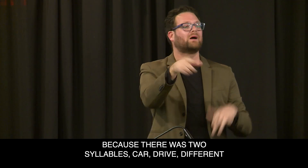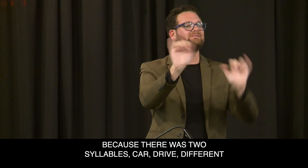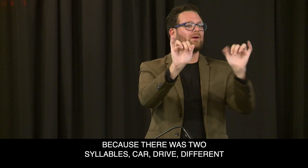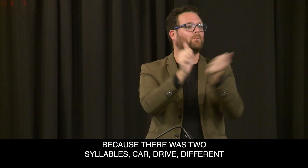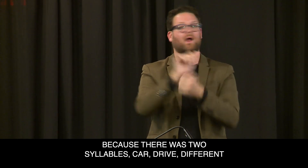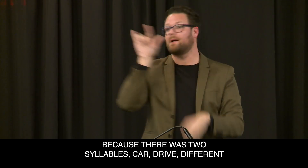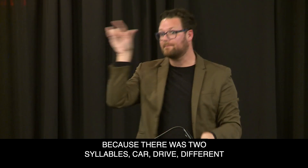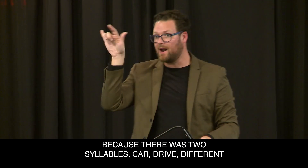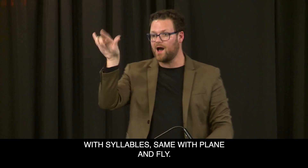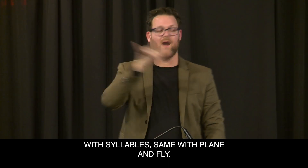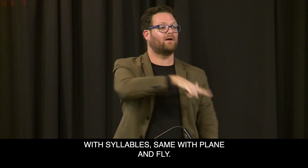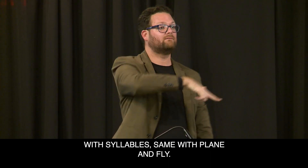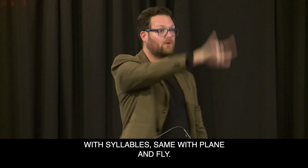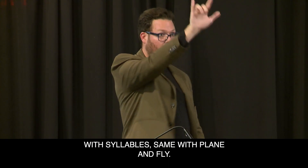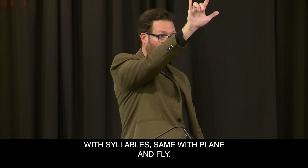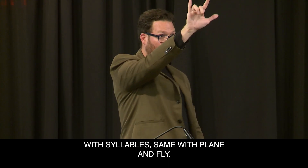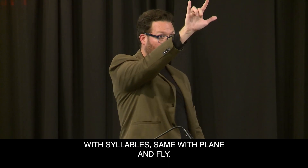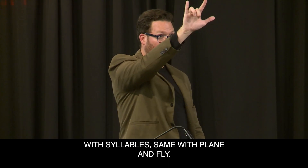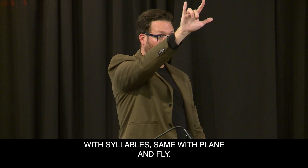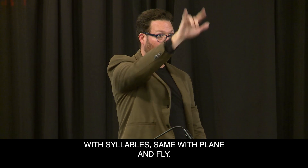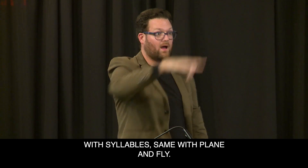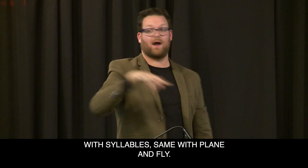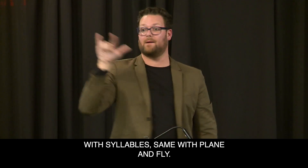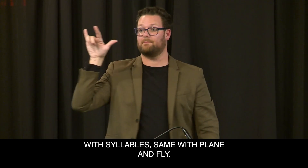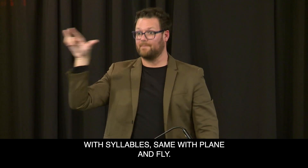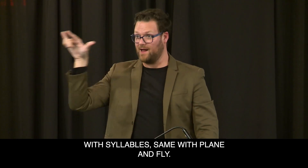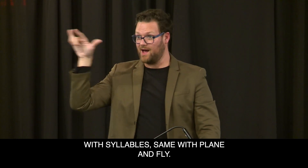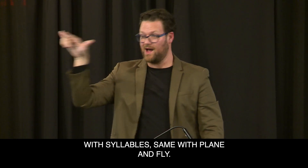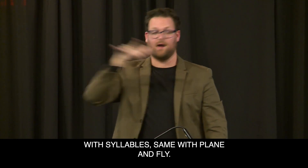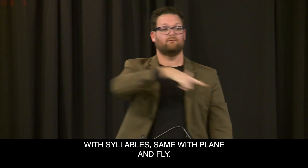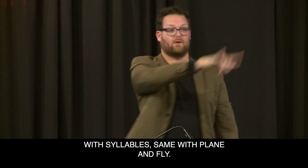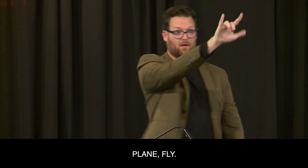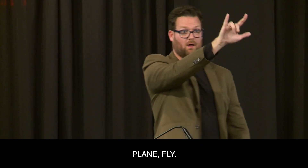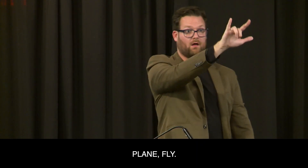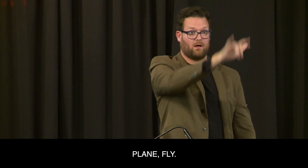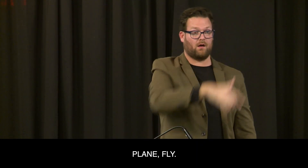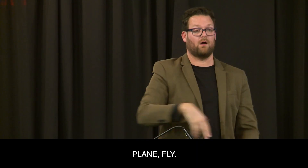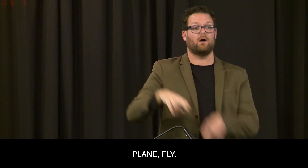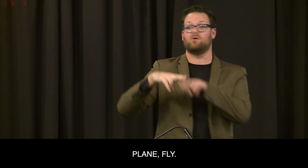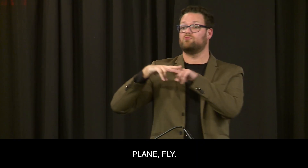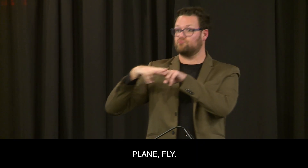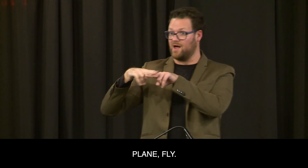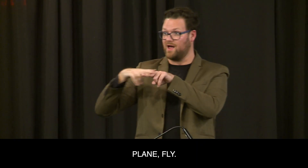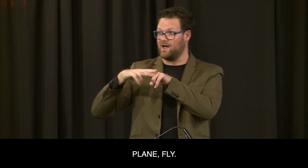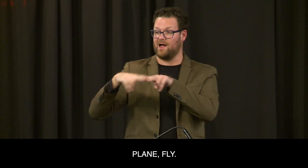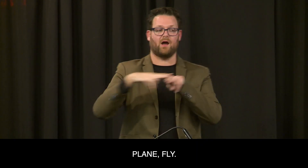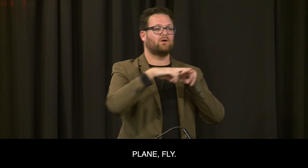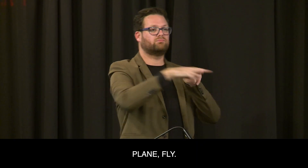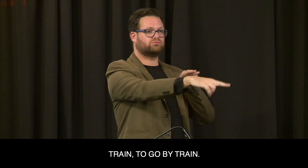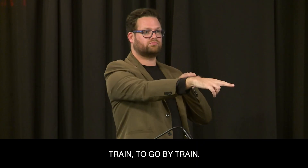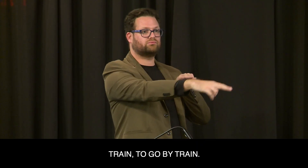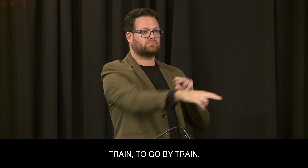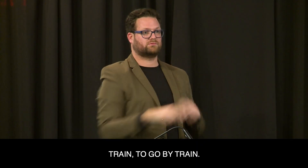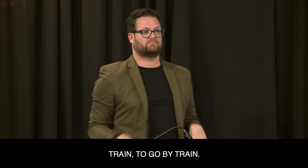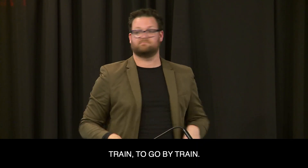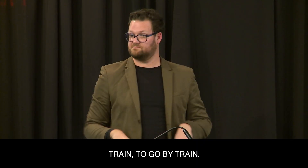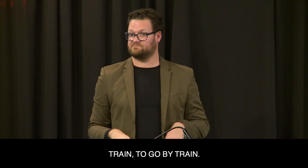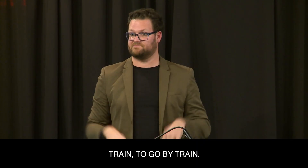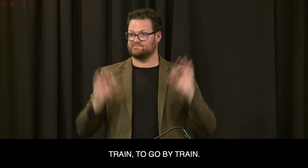drive, different with syllables. Same with plane and fly. Plane, fly. Train, to go by